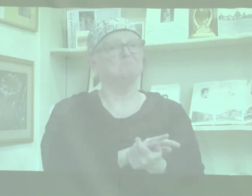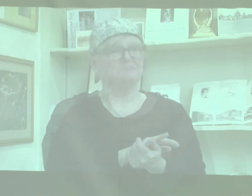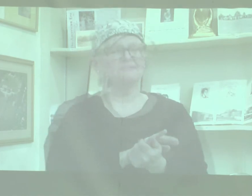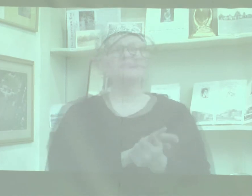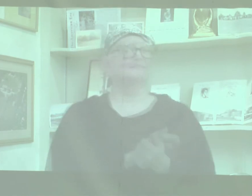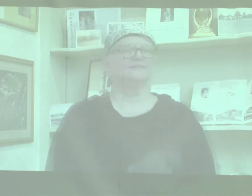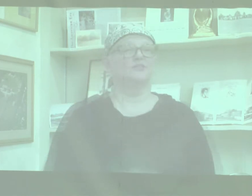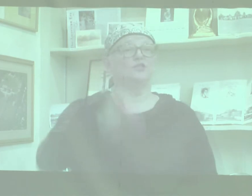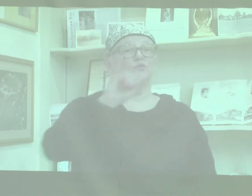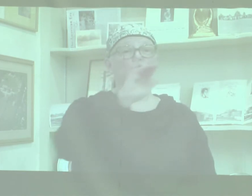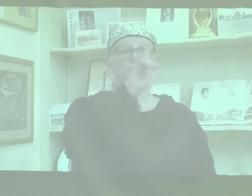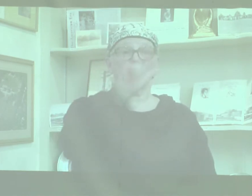deaf.